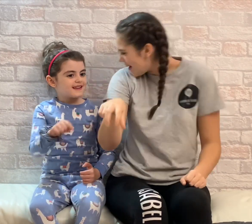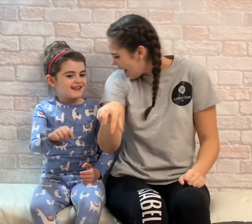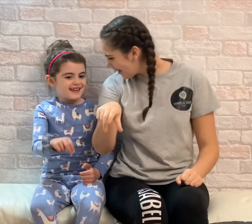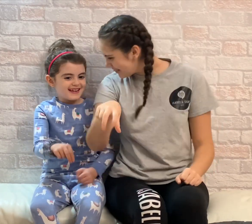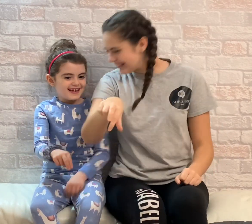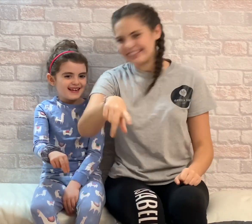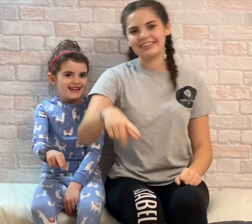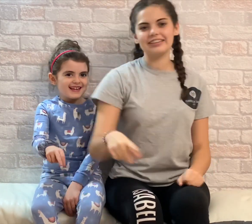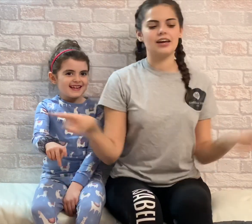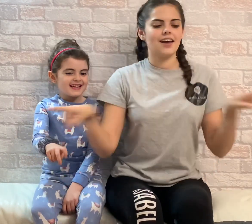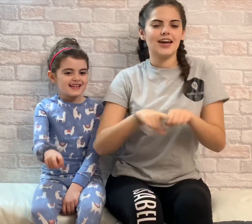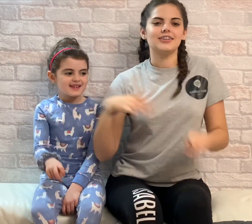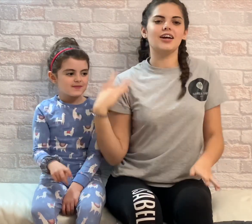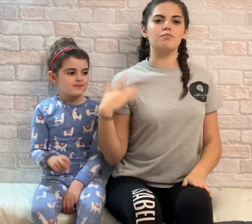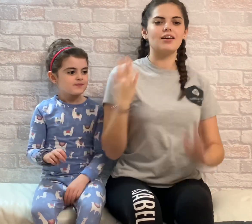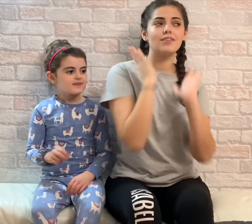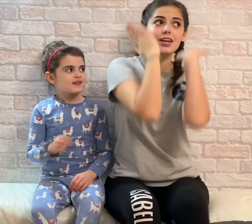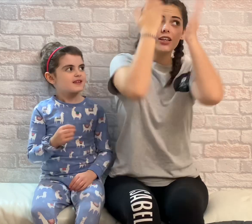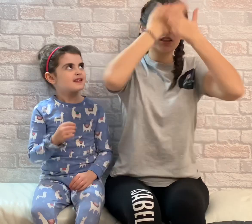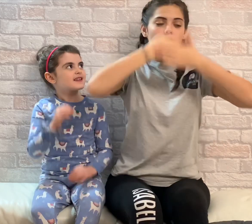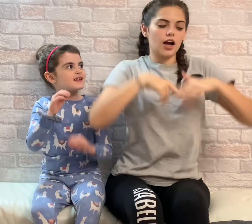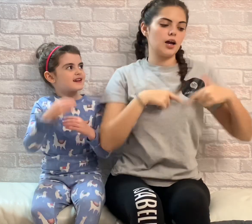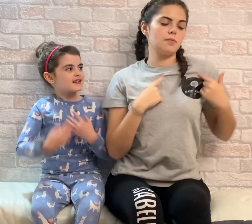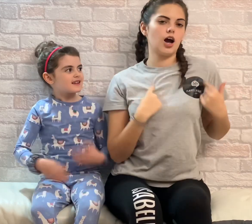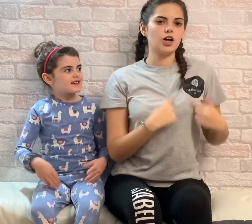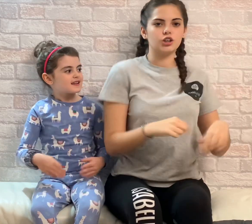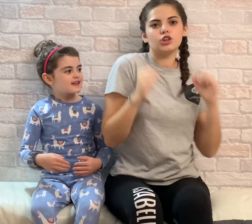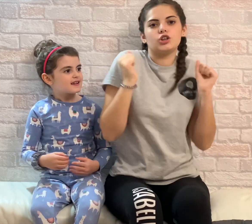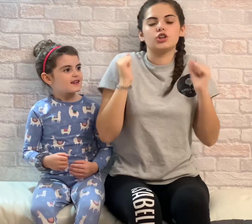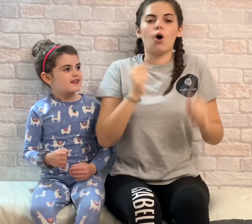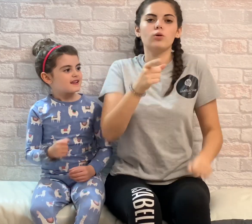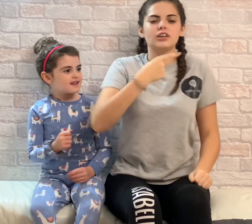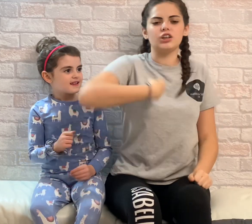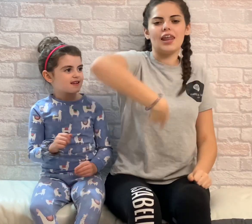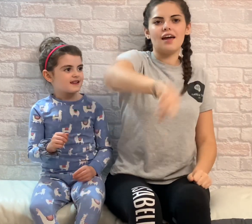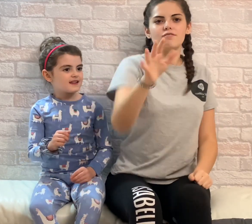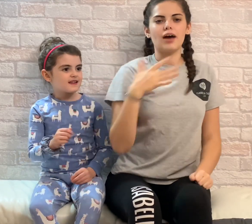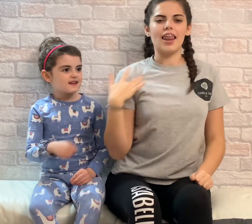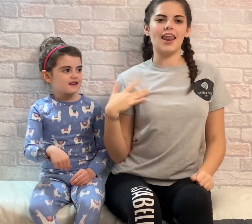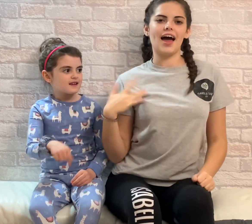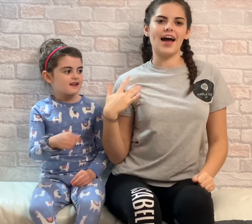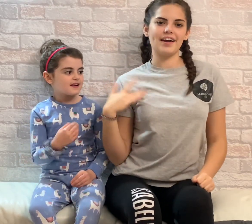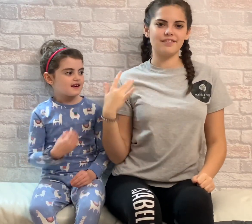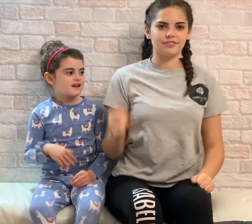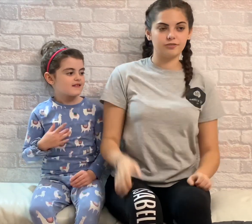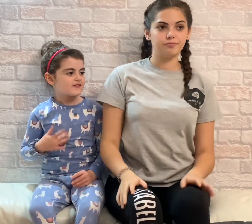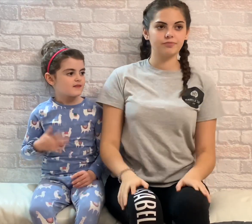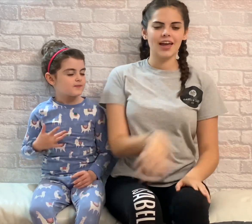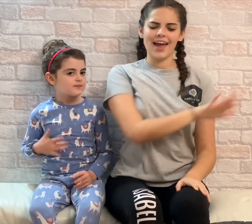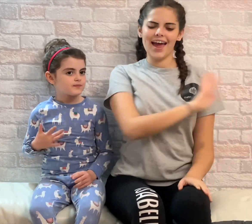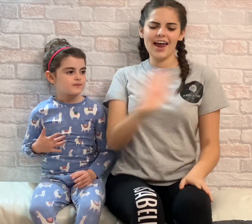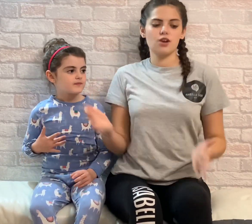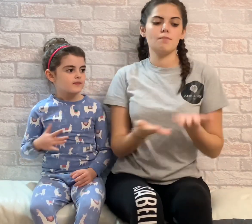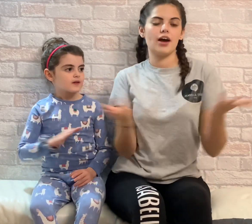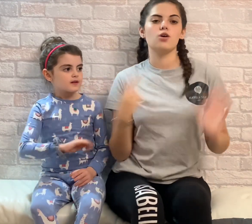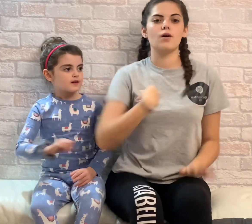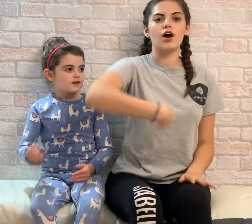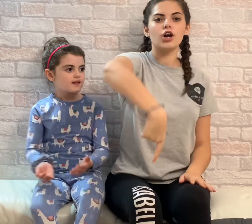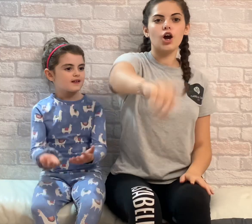by. It's like I'm living in the dark and my heart's turning cold since you left my life. And no matter where I go,